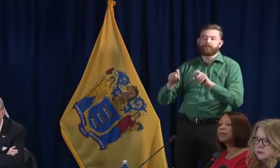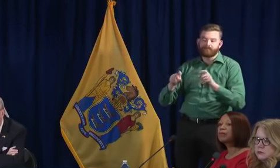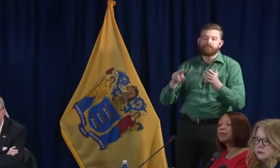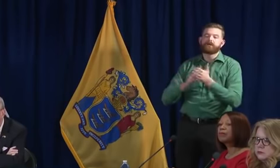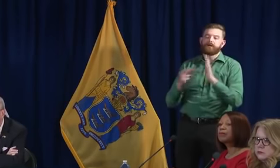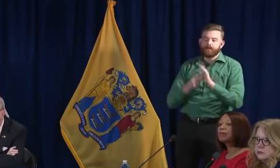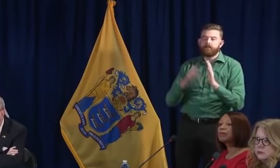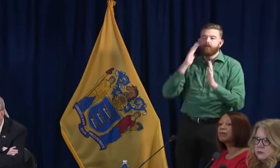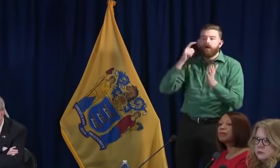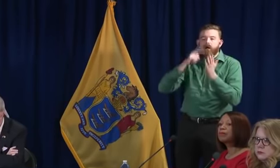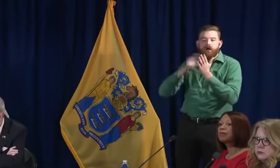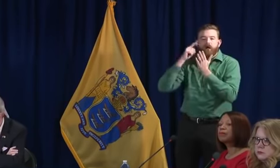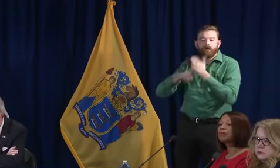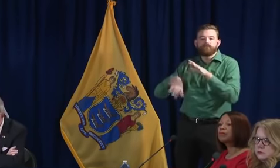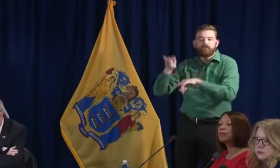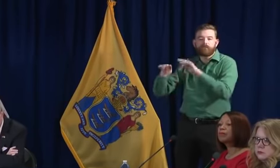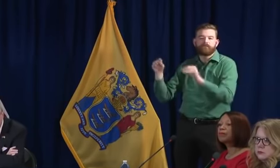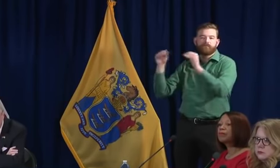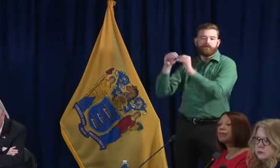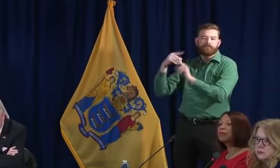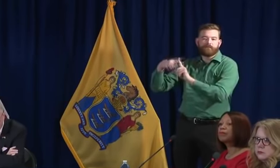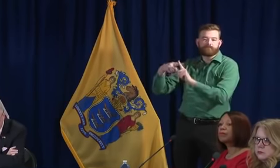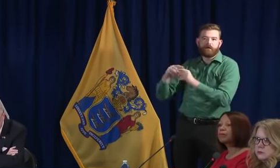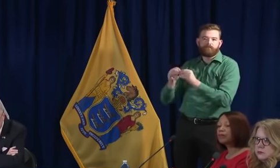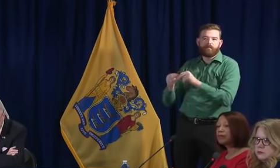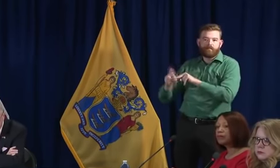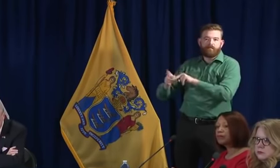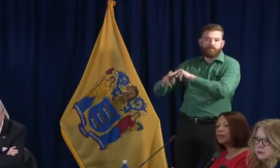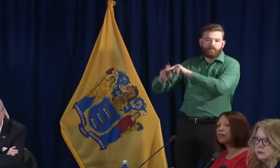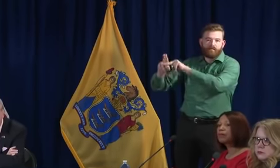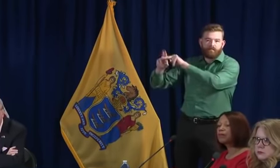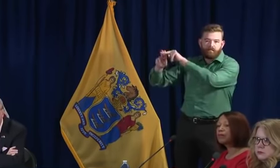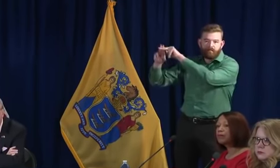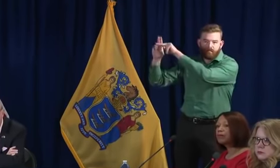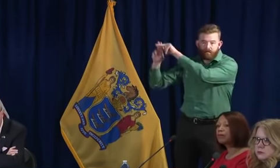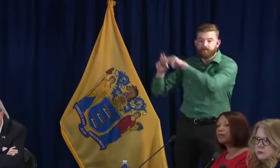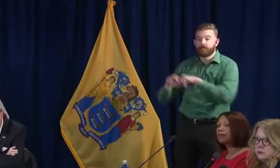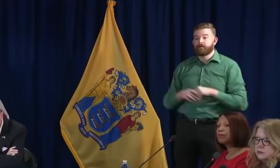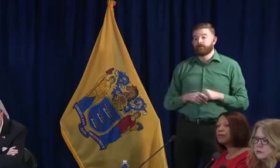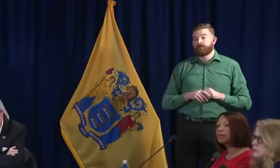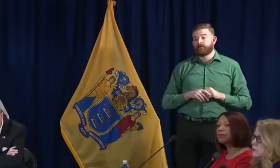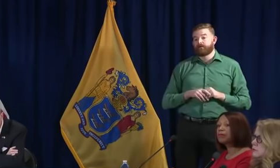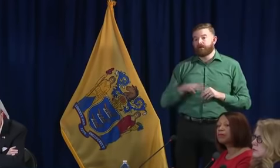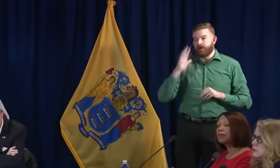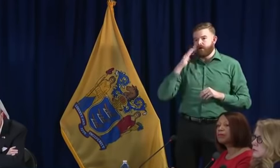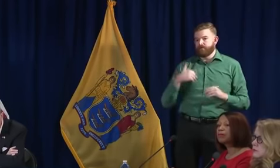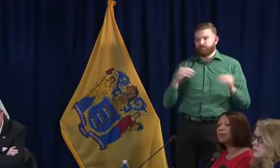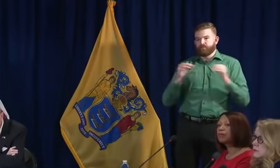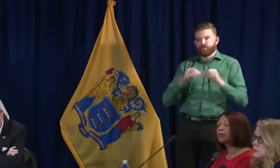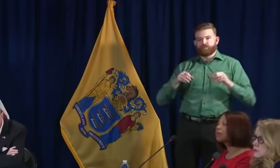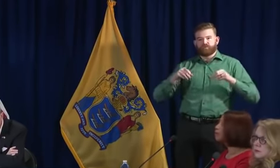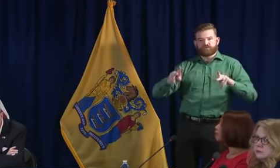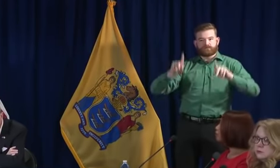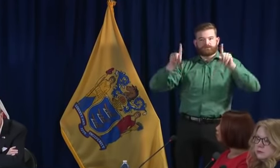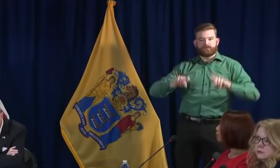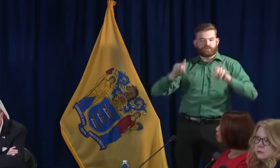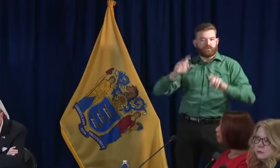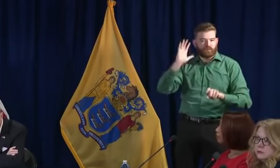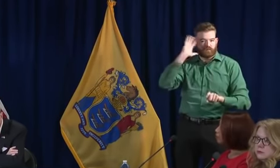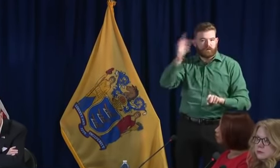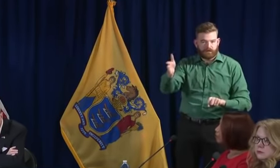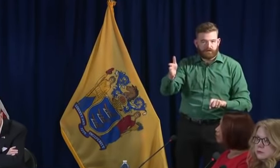opportunity for folks to get tested, and Judy will get into the details of that. Sadly, we have learned overnight of 2